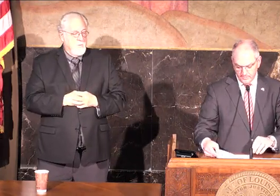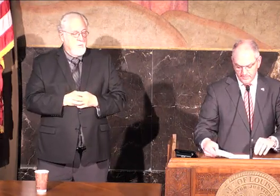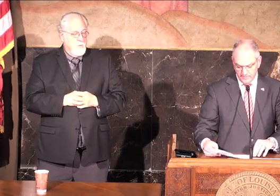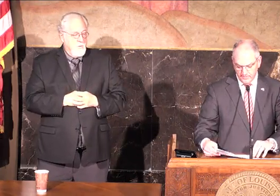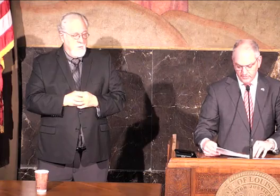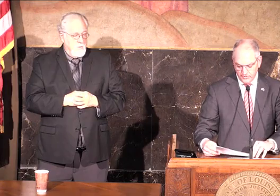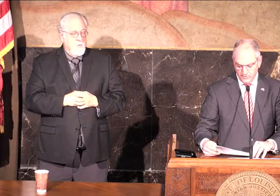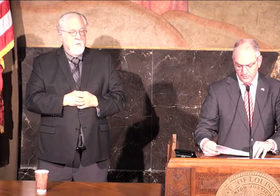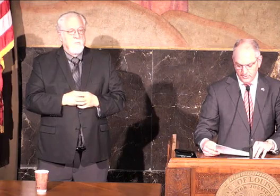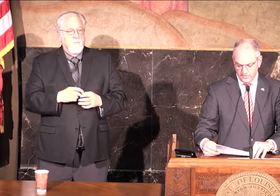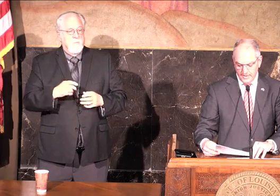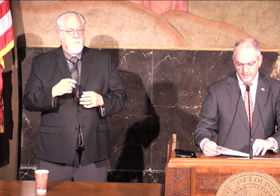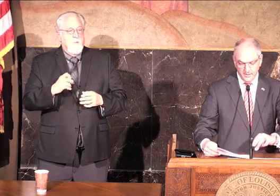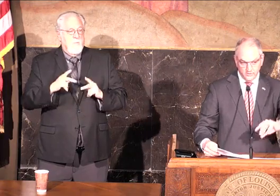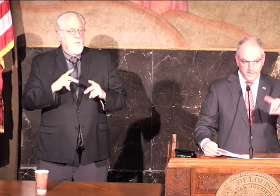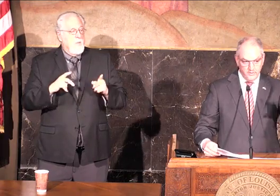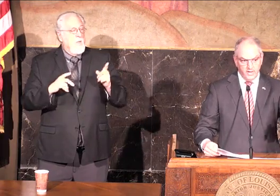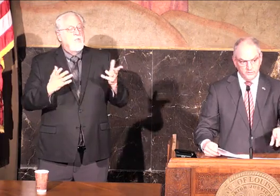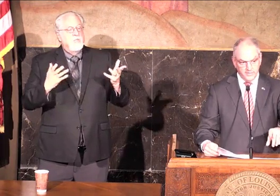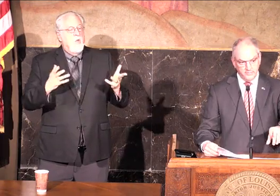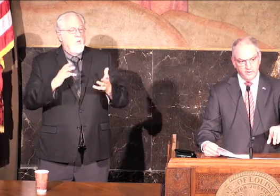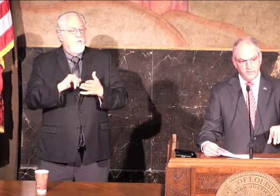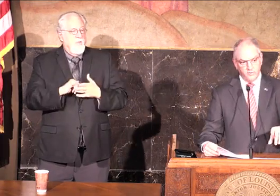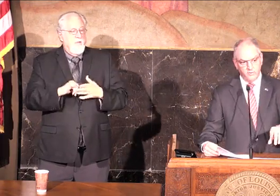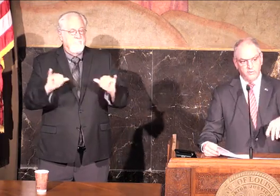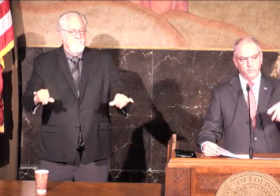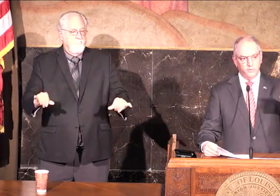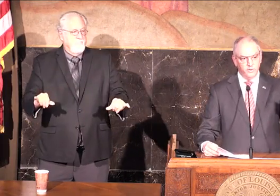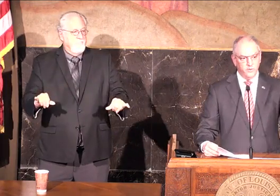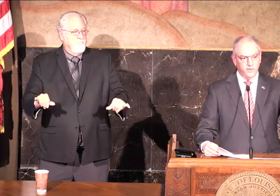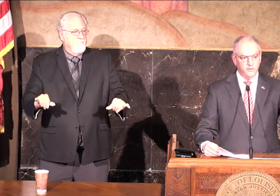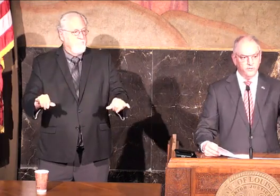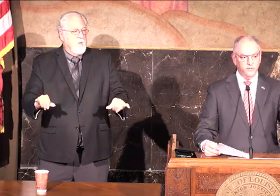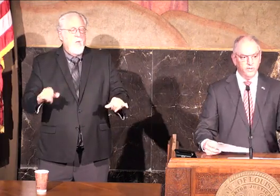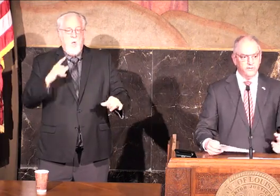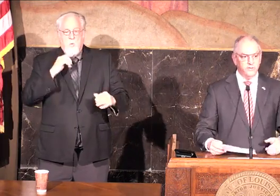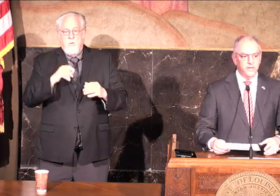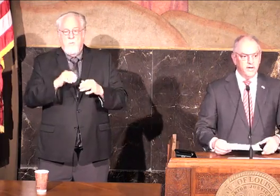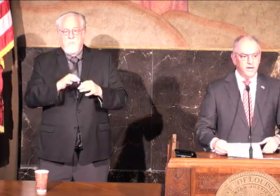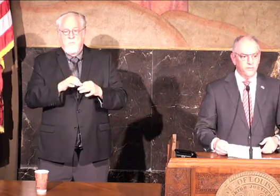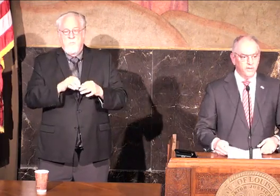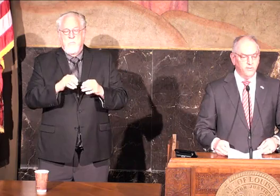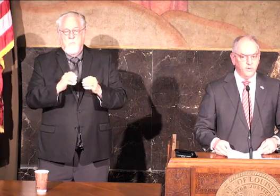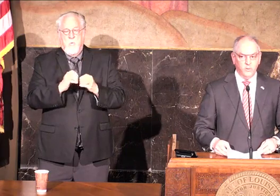the number of individuals who can do that. So that will all stay part of the order. We will go another 2 weeks.